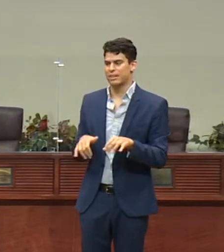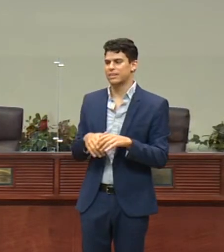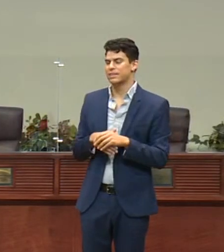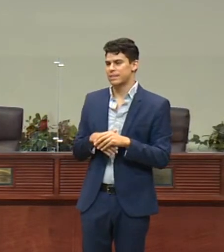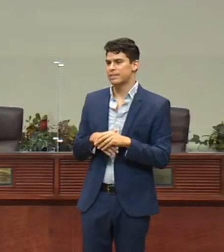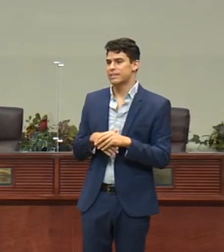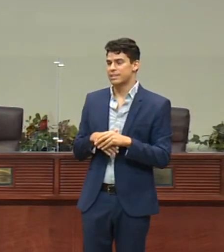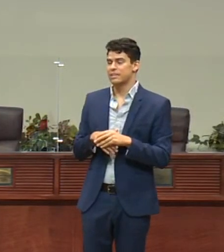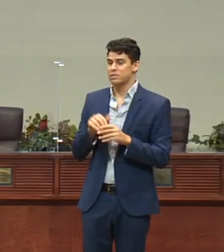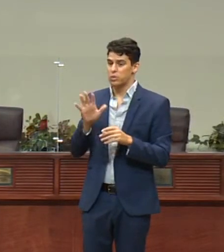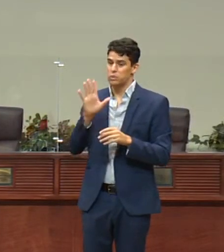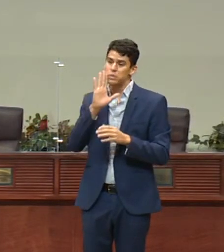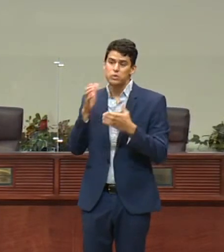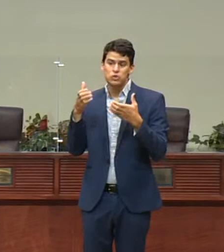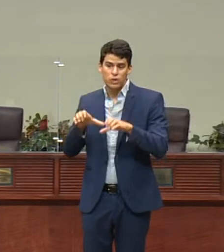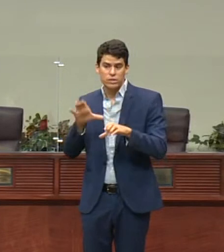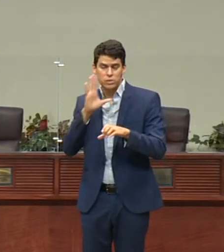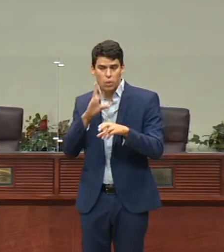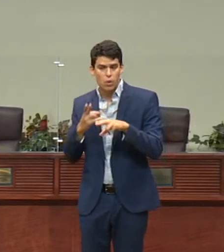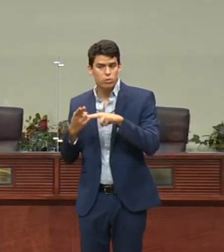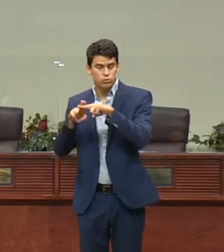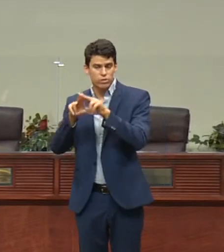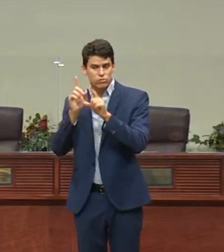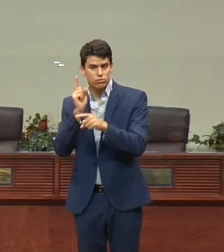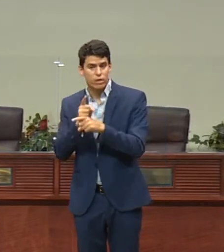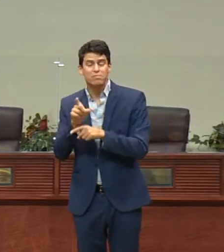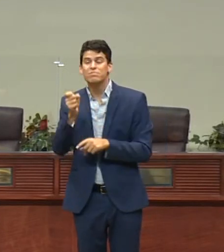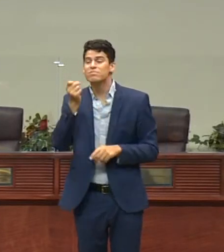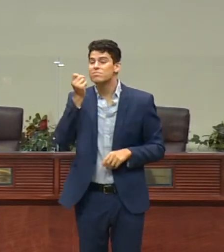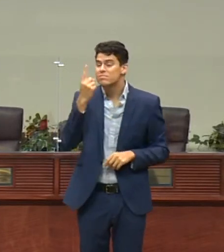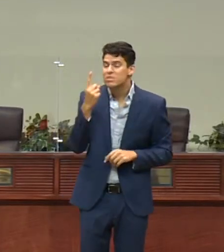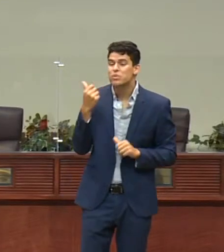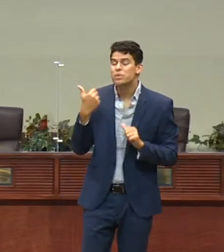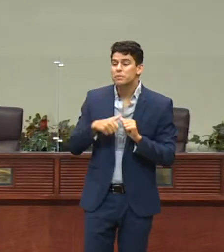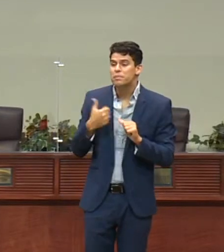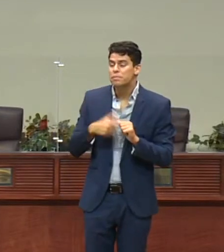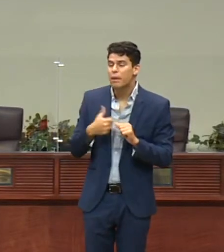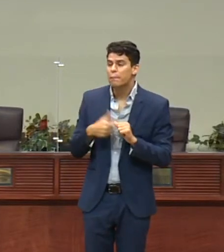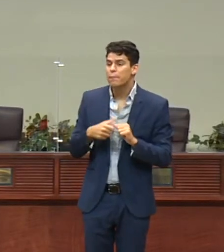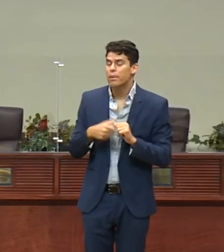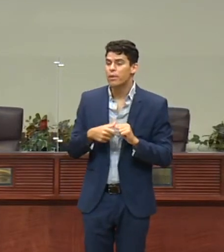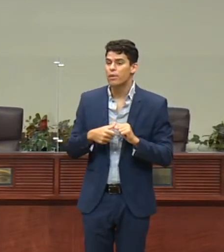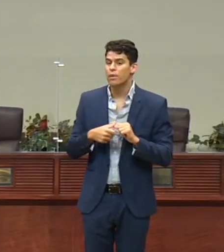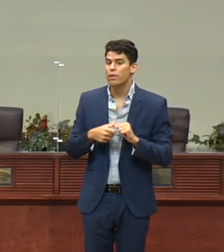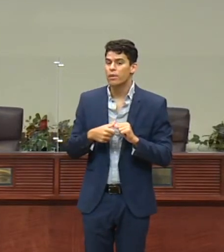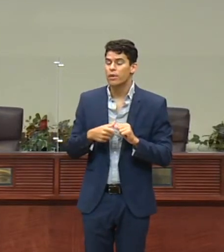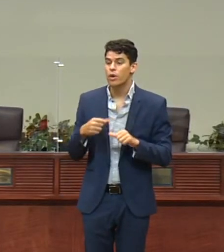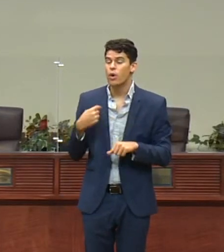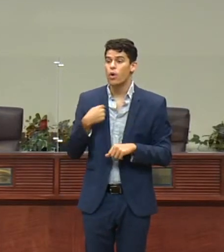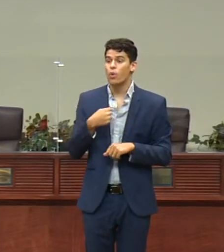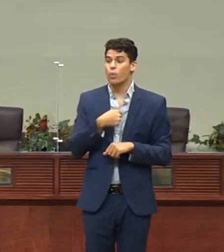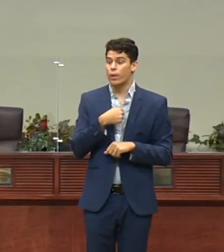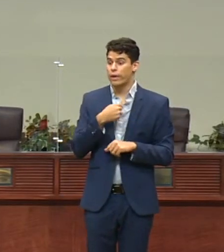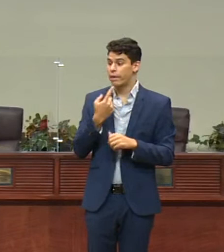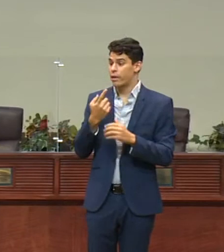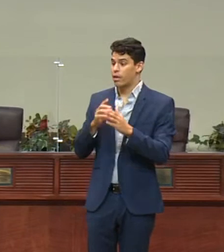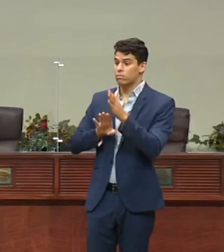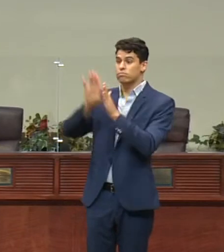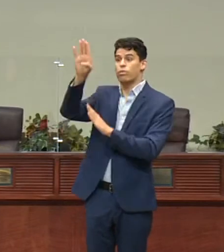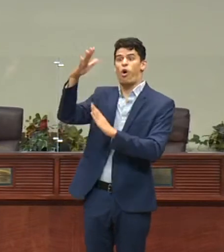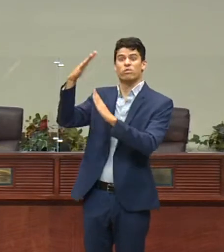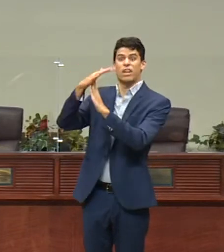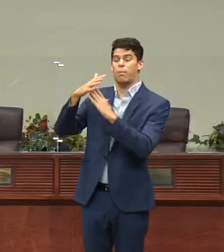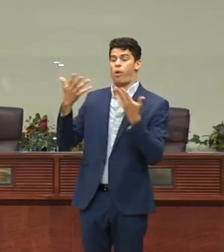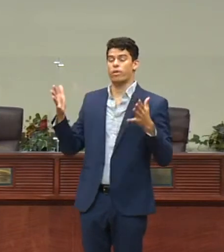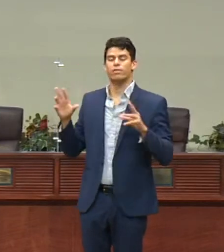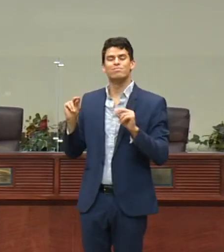those chances will increase. Now, people have to understand we are not even at the top of that trajectory yet because we haven't